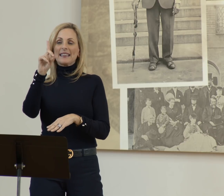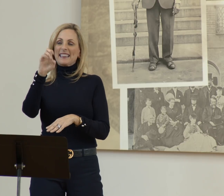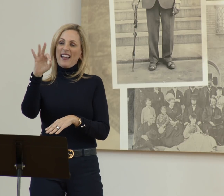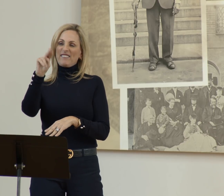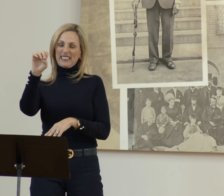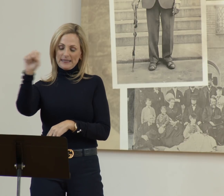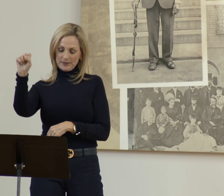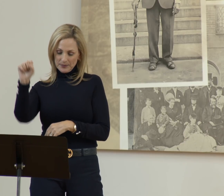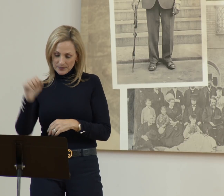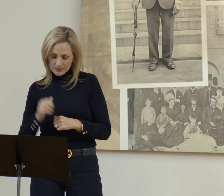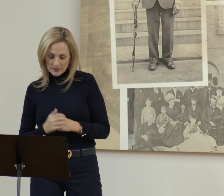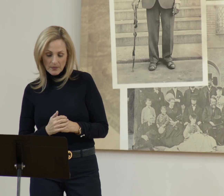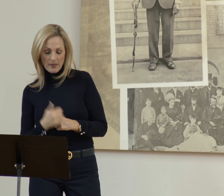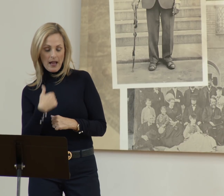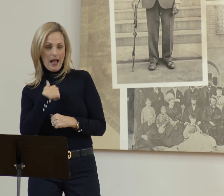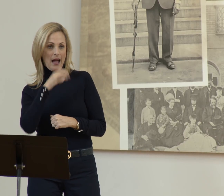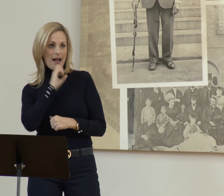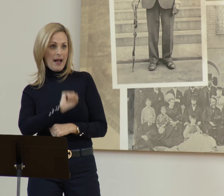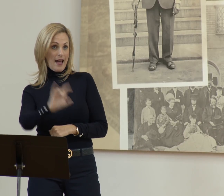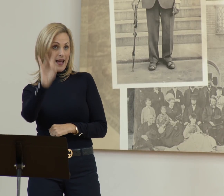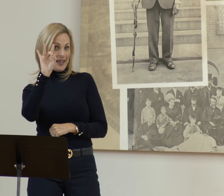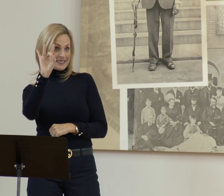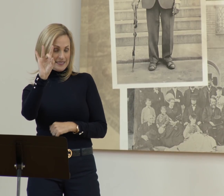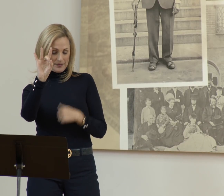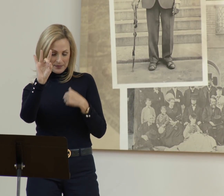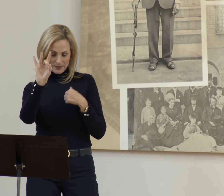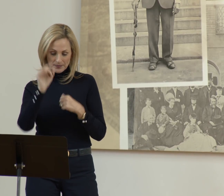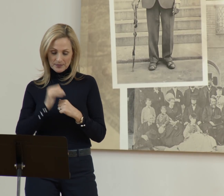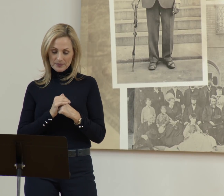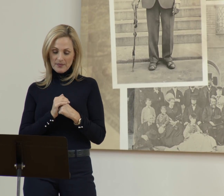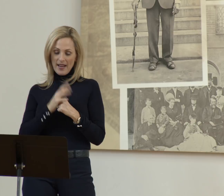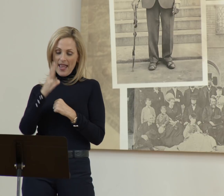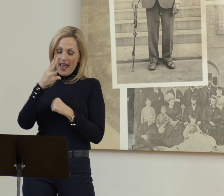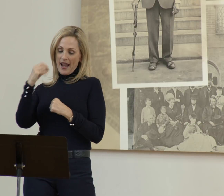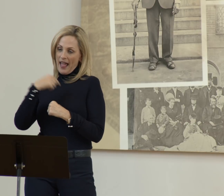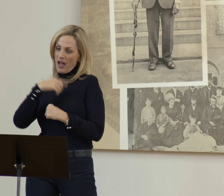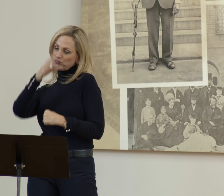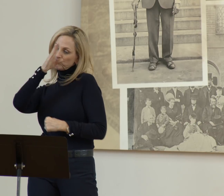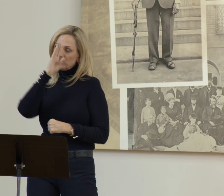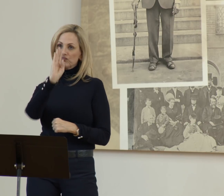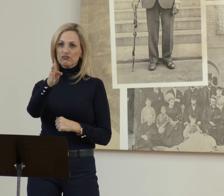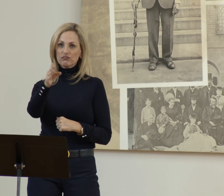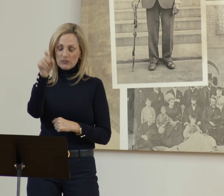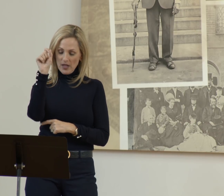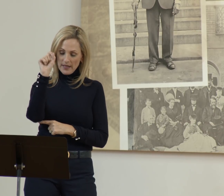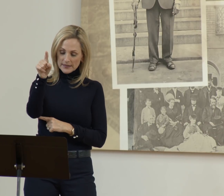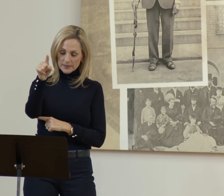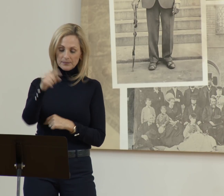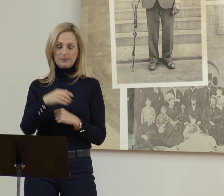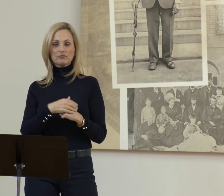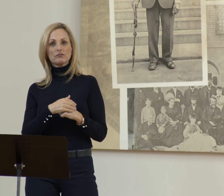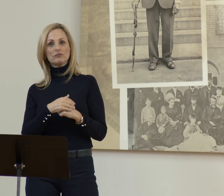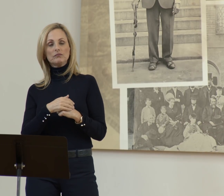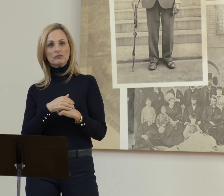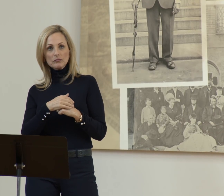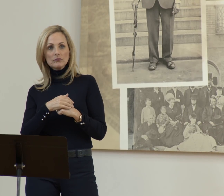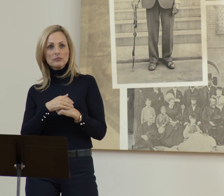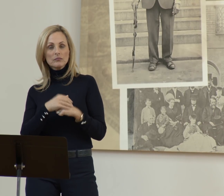Chicago called the National Center on Deafness. At the time, I was 8 years old, and I boldly asked